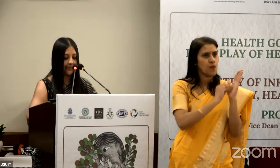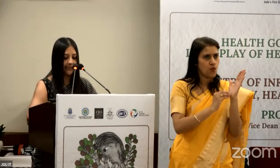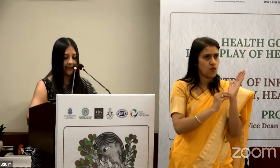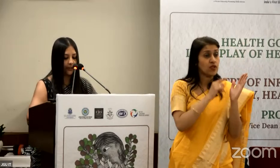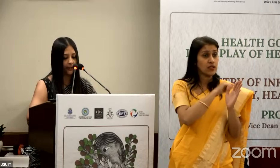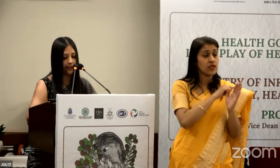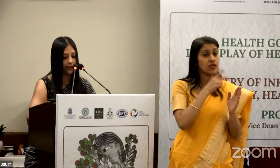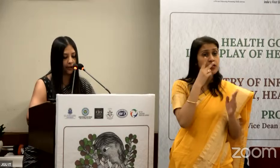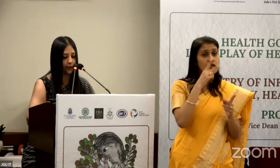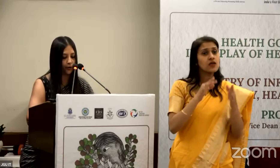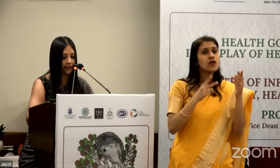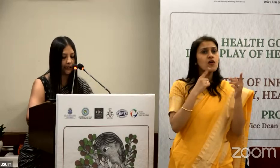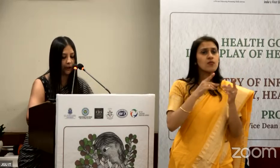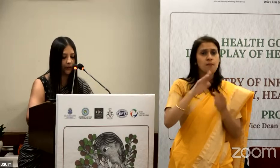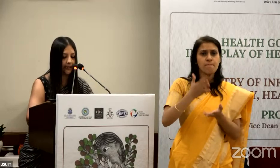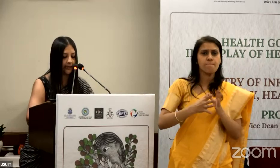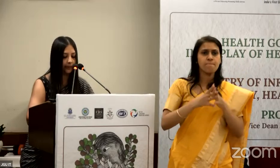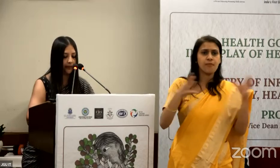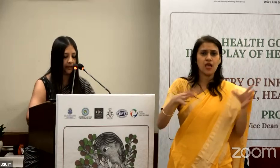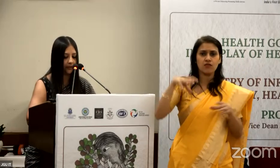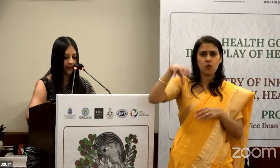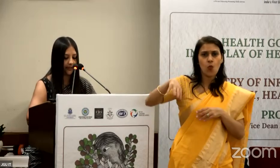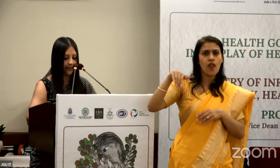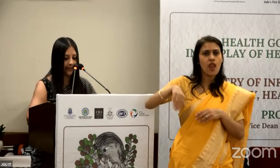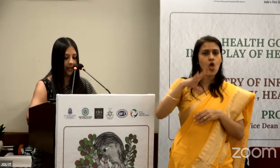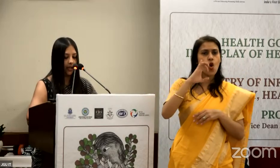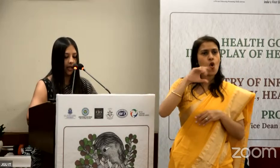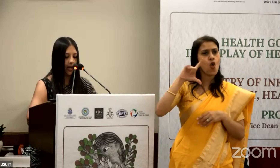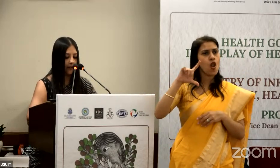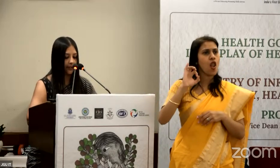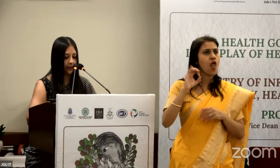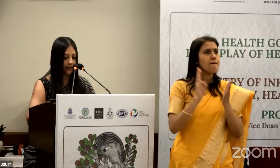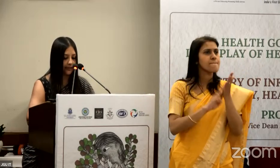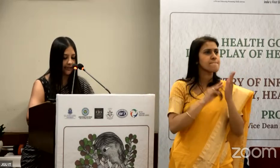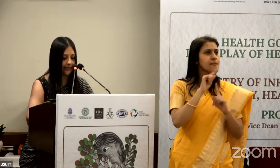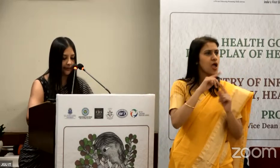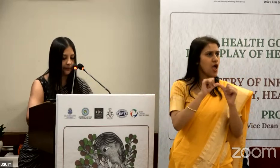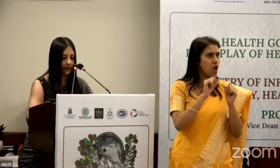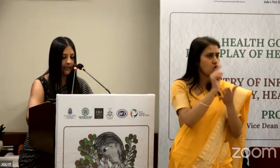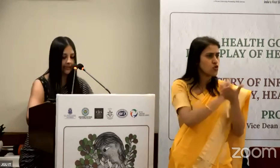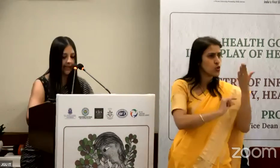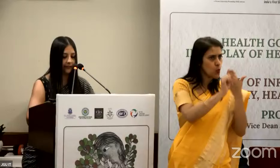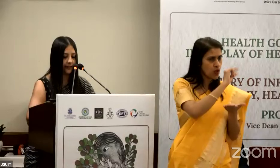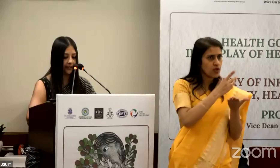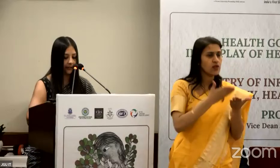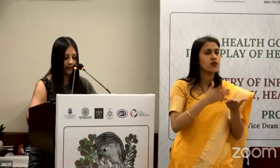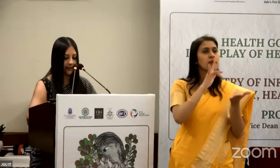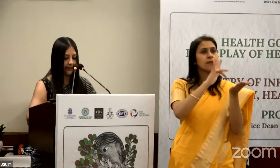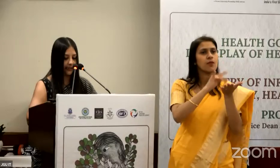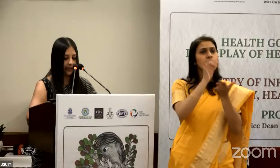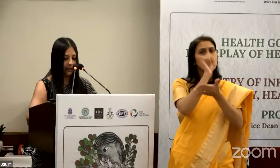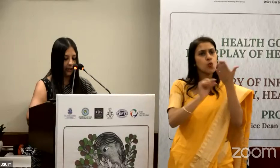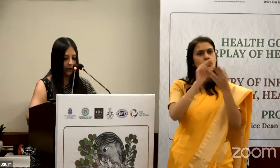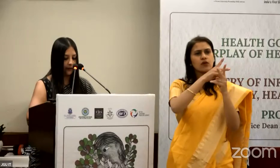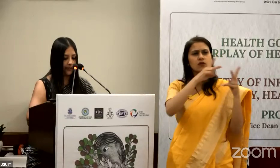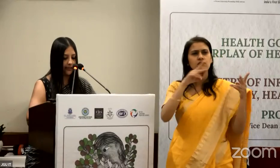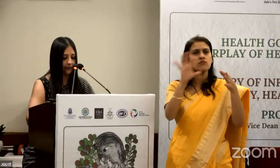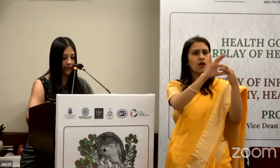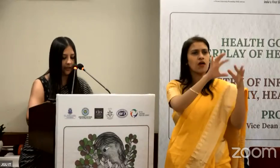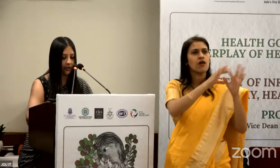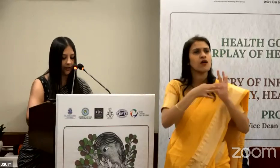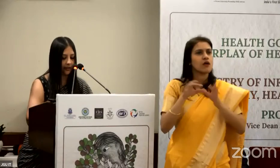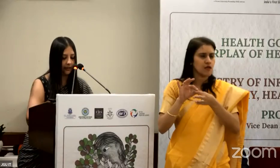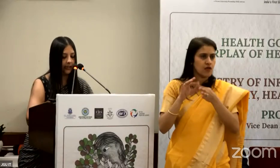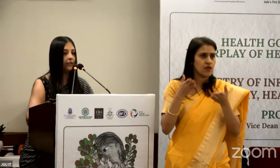at distinguished institutions, including Columbia University, Harvard University, Stanford University, University